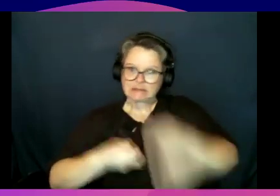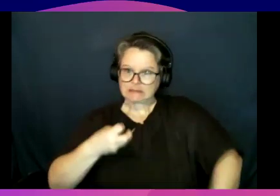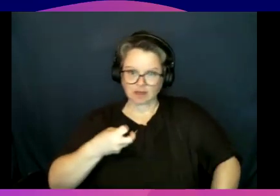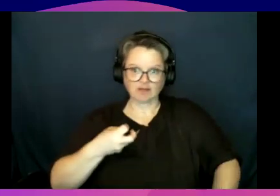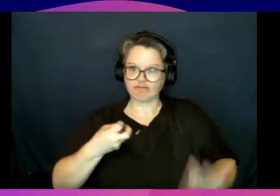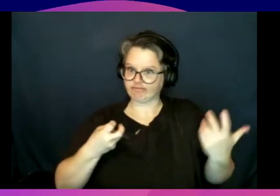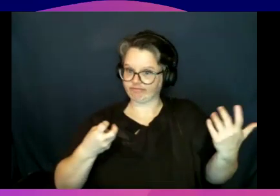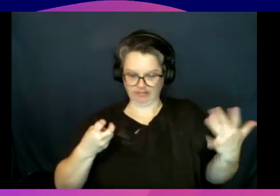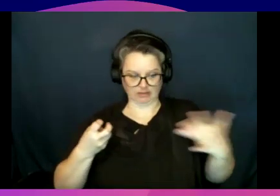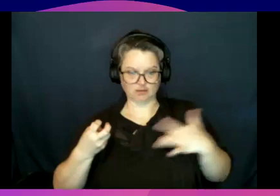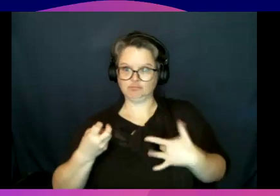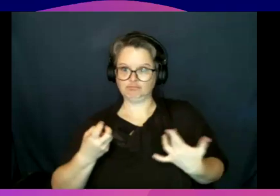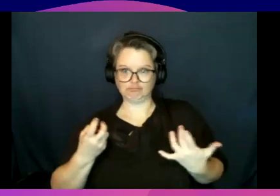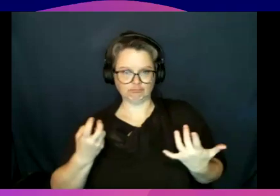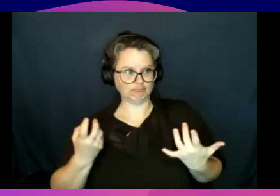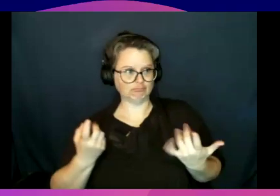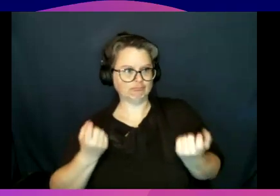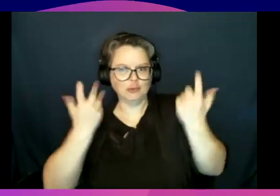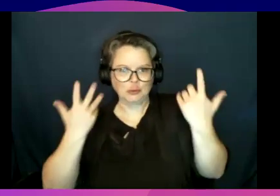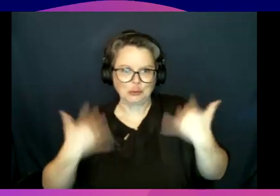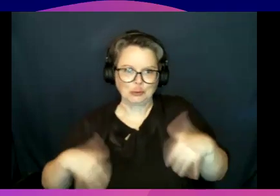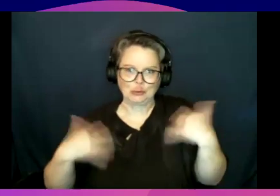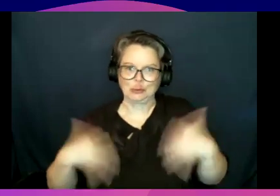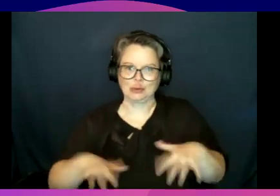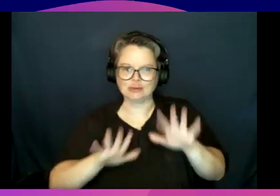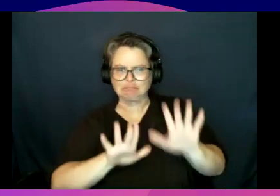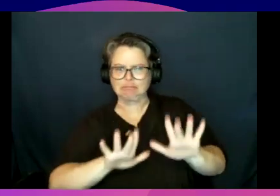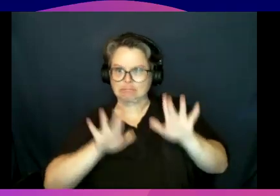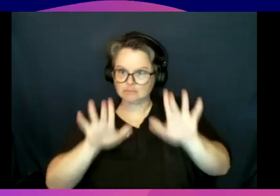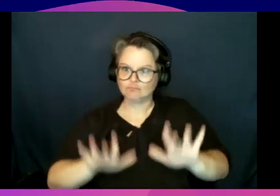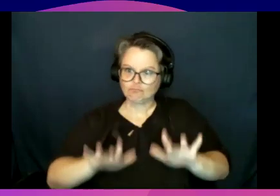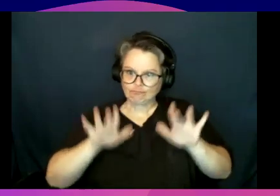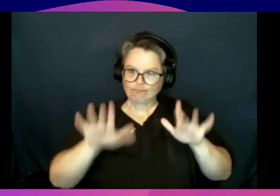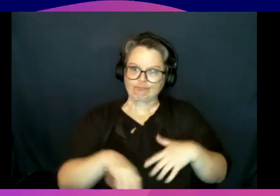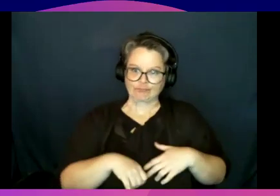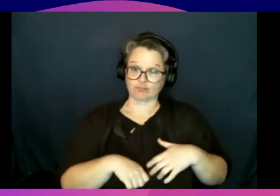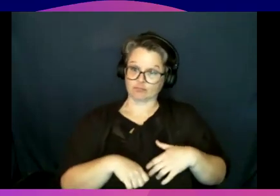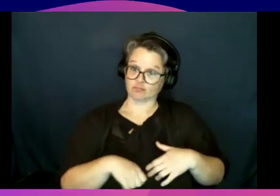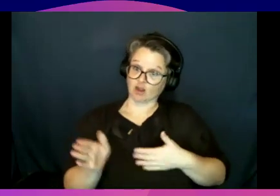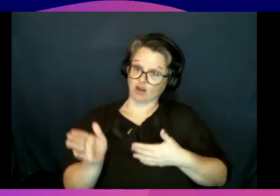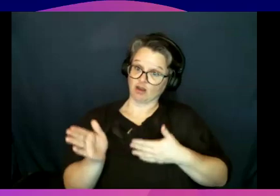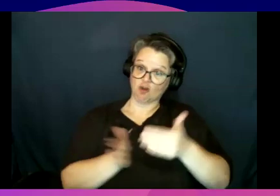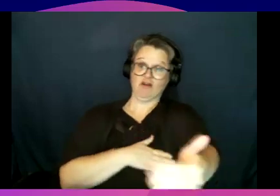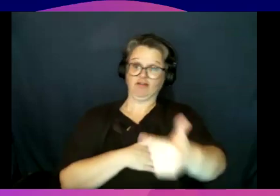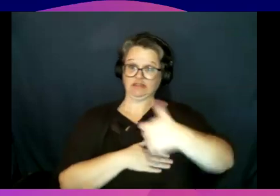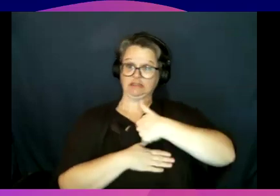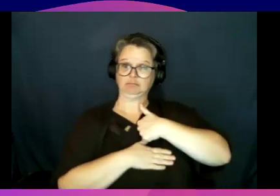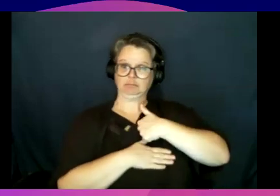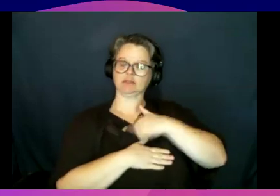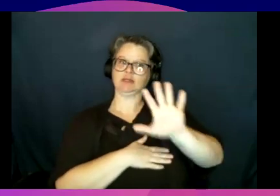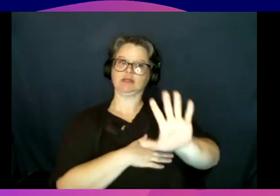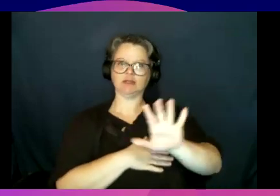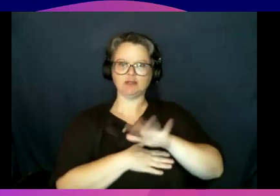doing okay, and I feel like SVNB could be doing better. And so we want to stay curious, not